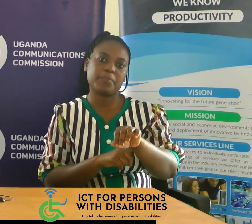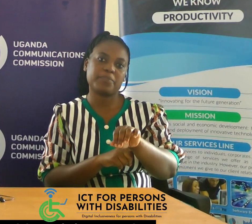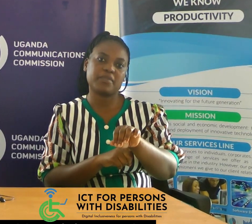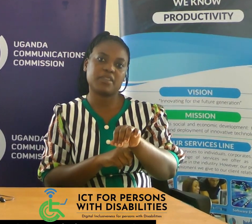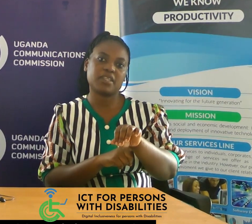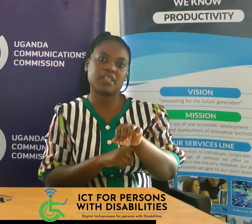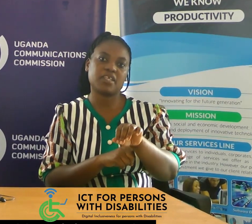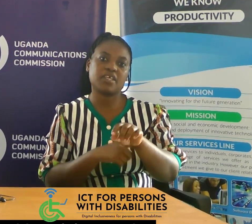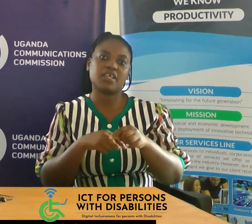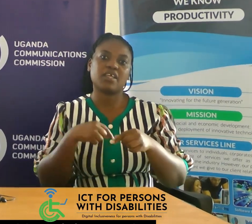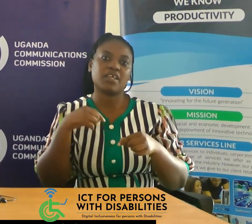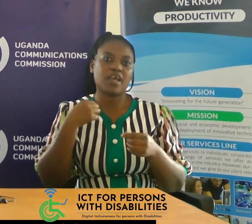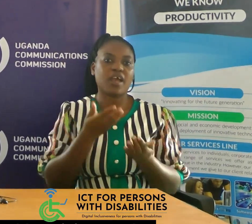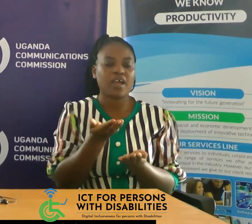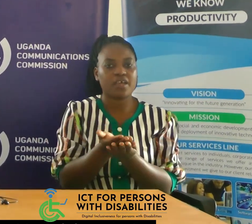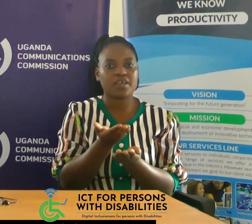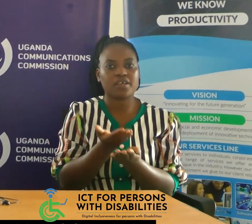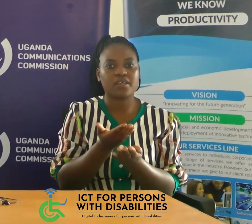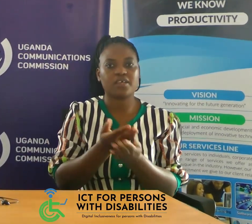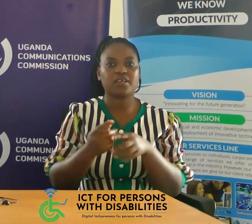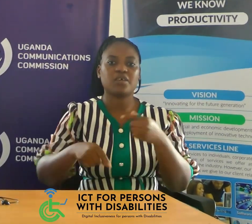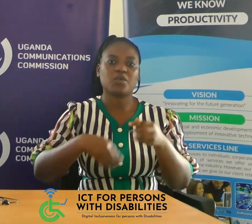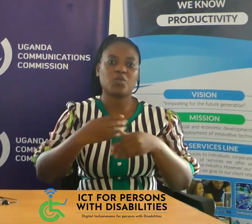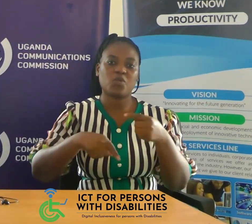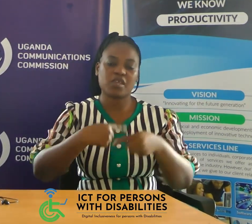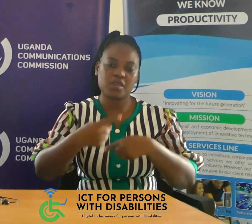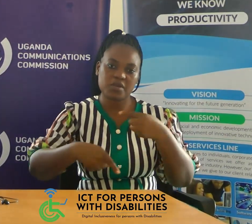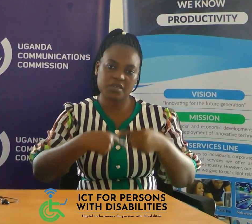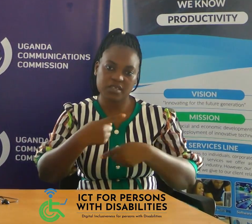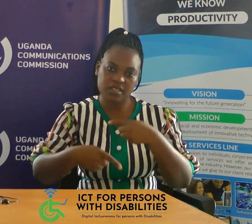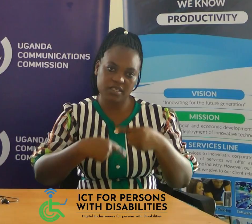are unable to join us today.